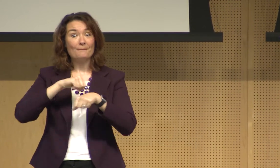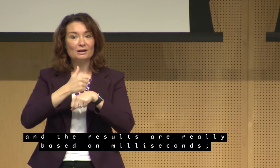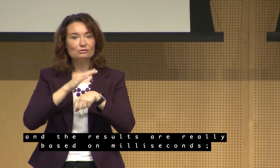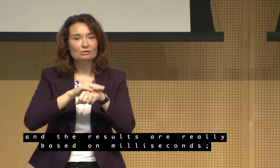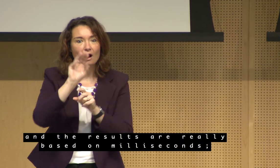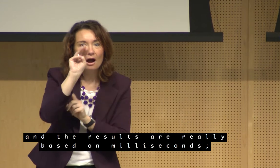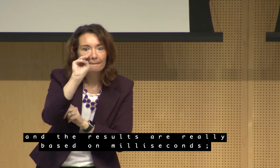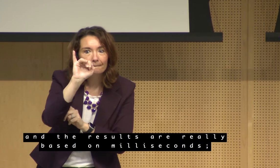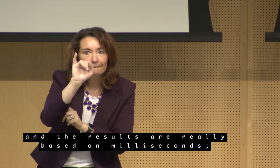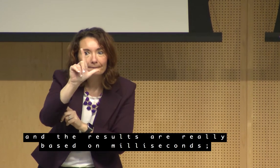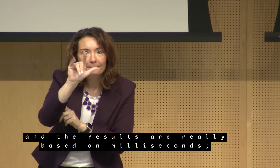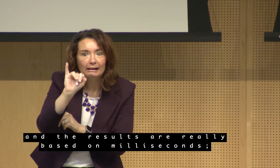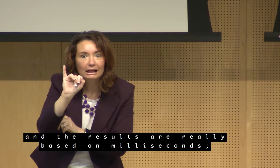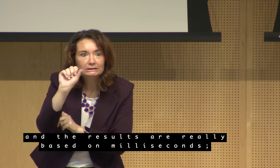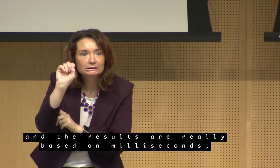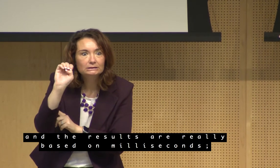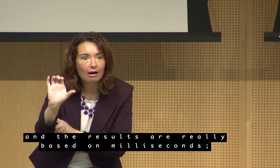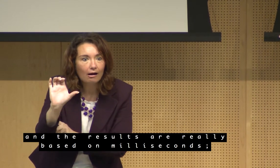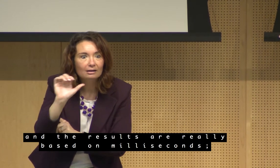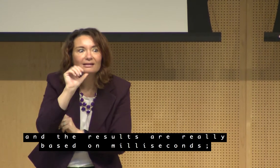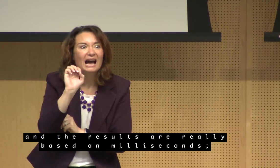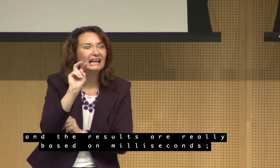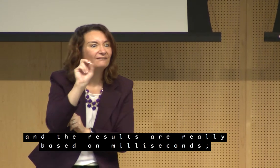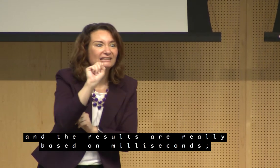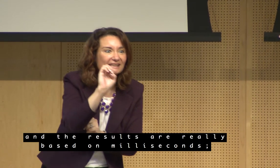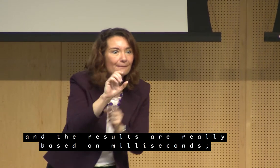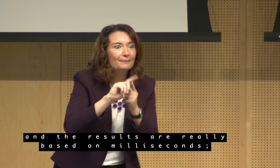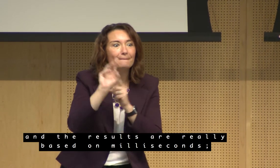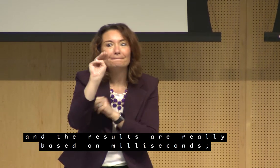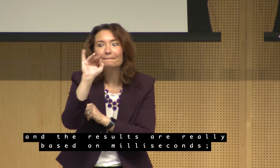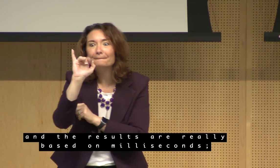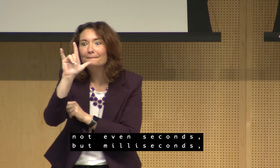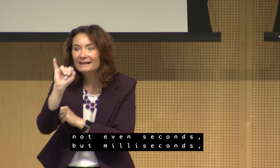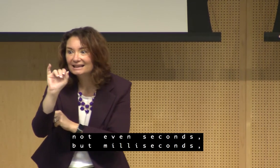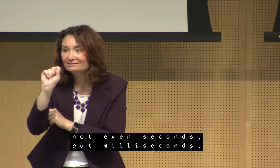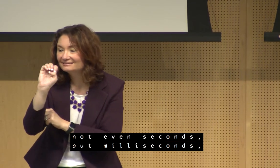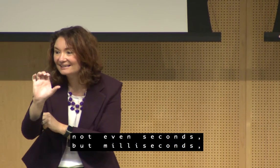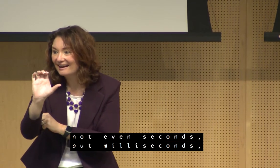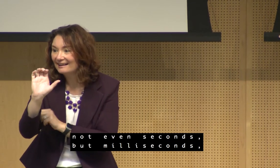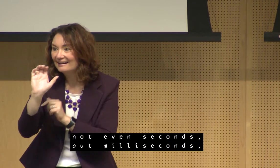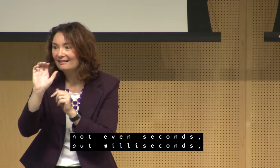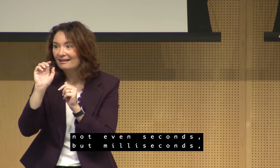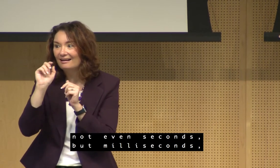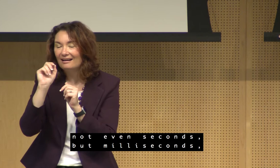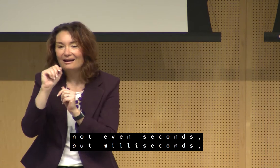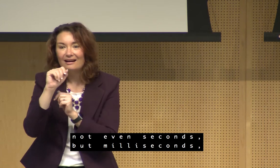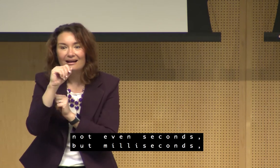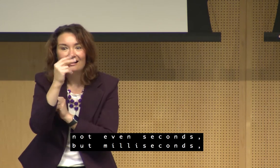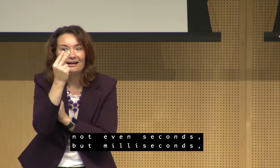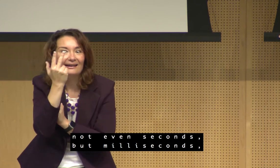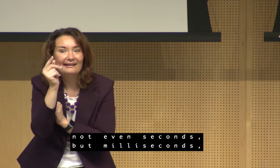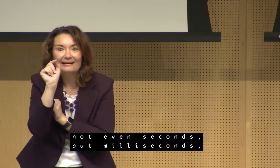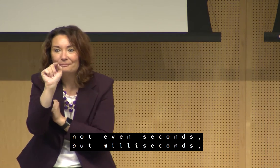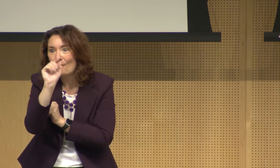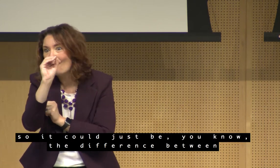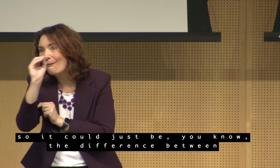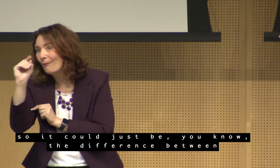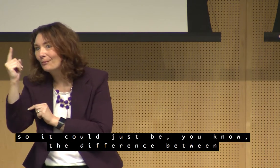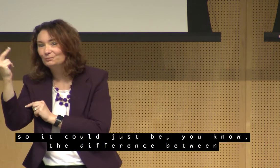the results are really based on milliseconds, not even seconds, but milliseconds. So it